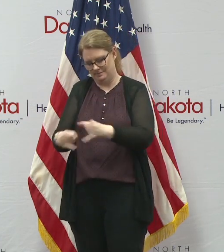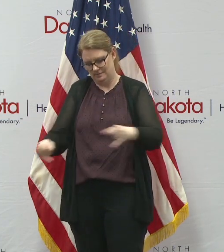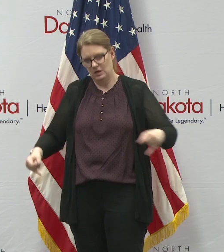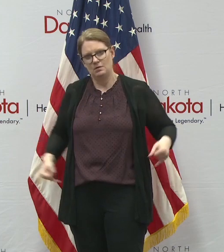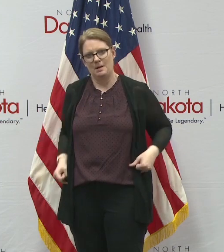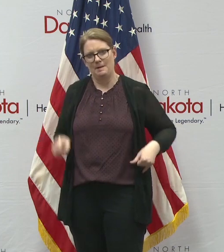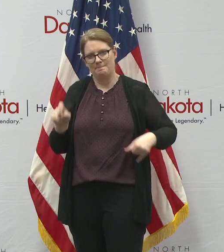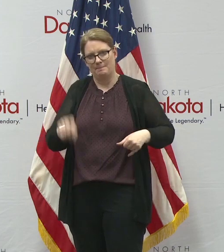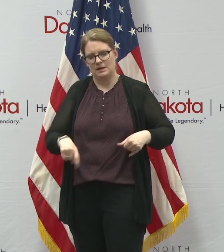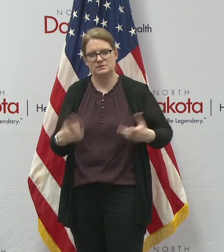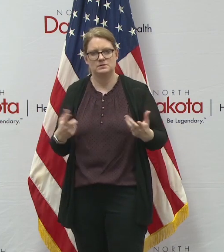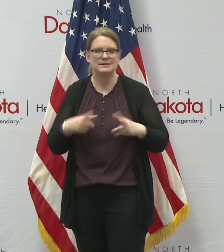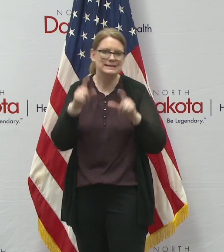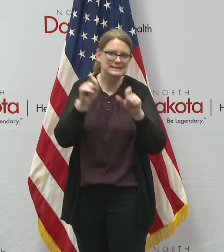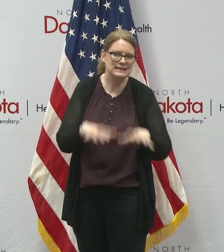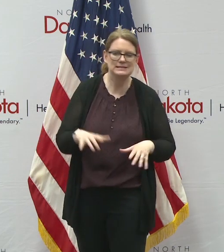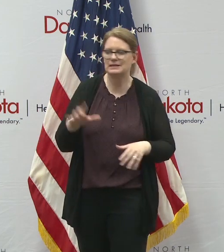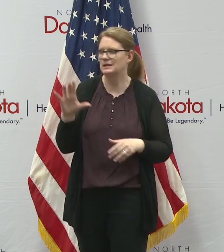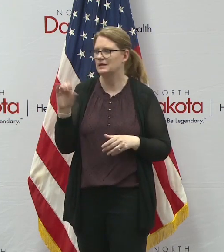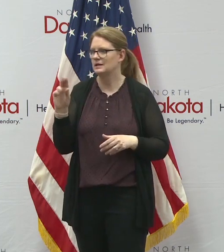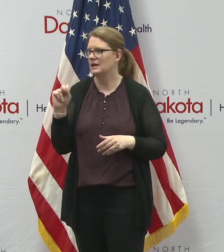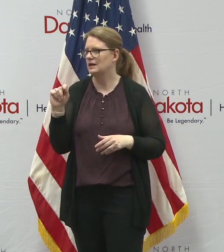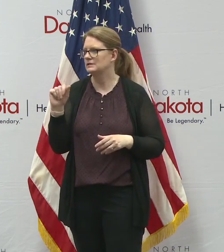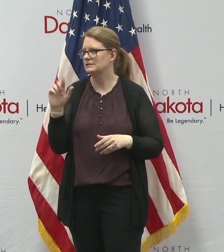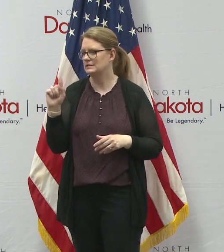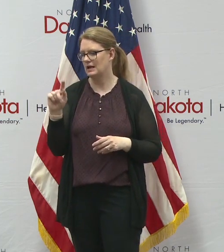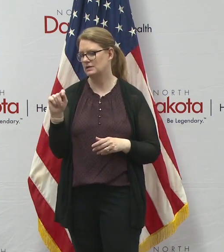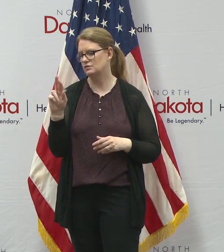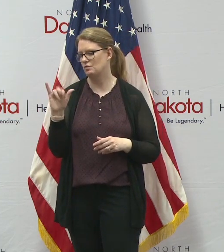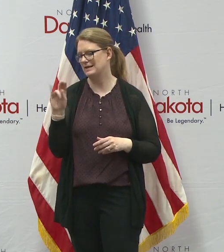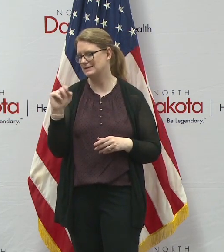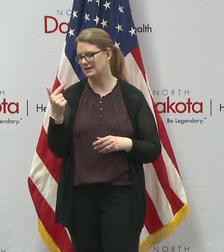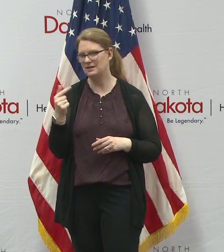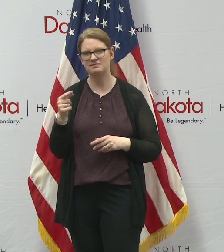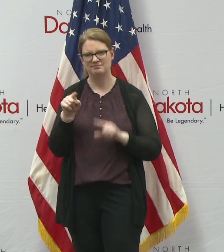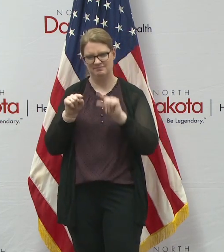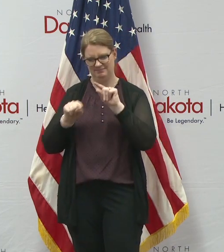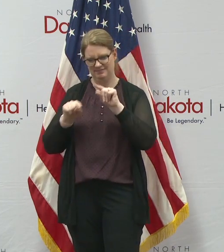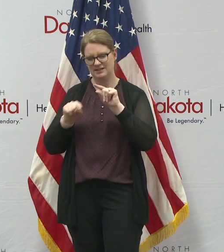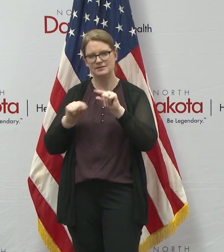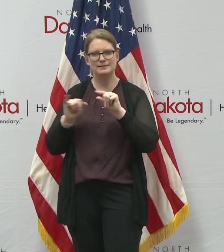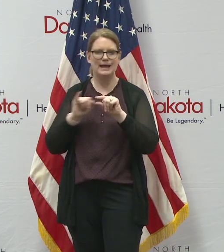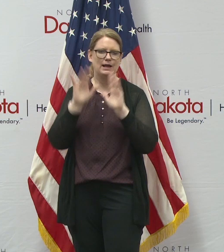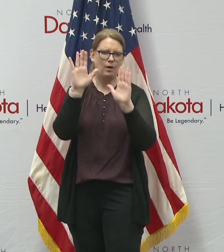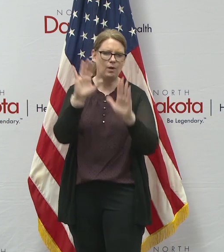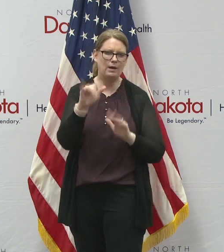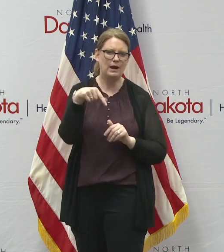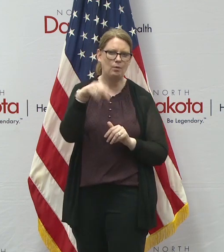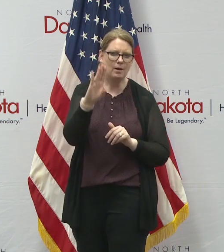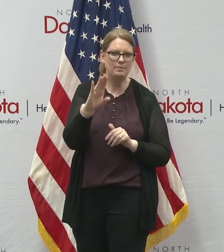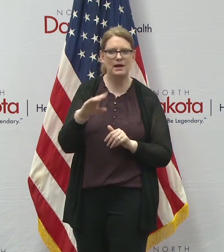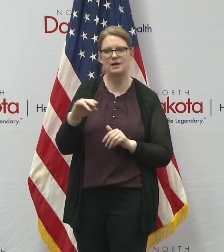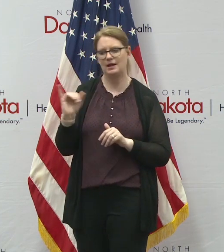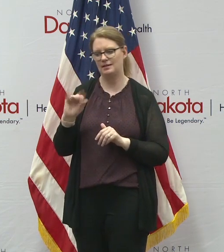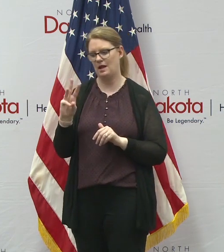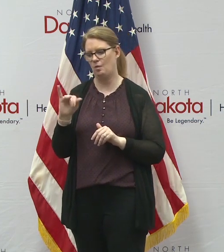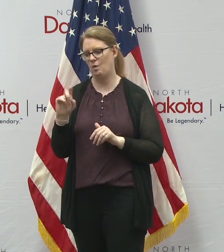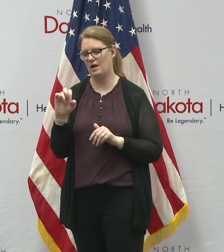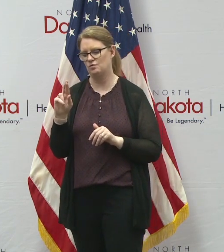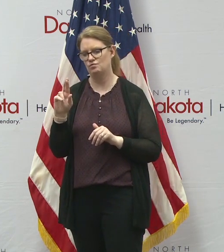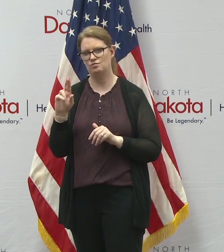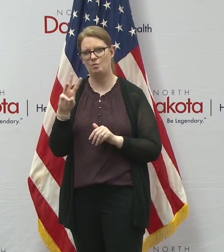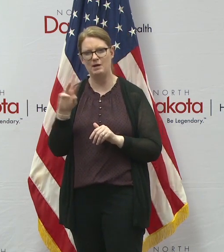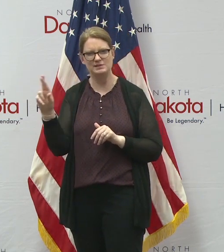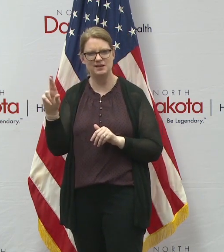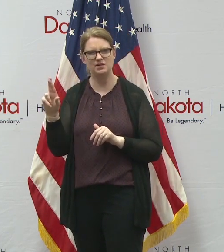So testing and contact tracing are like a great quarterback and a set of great wide receivers. They go together. You